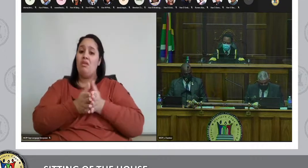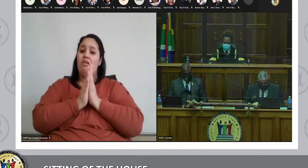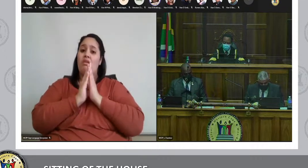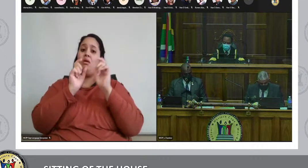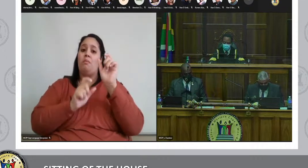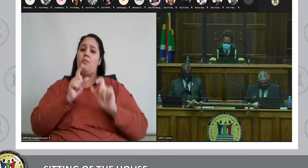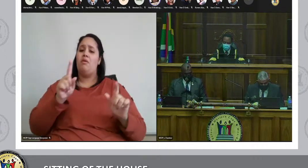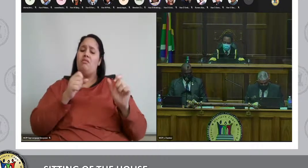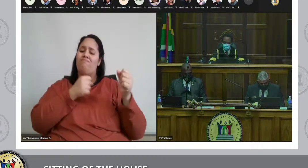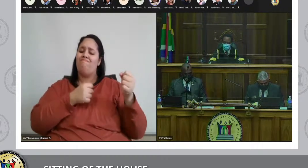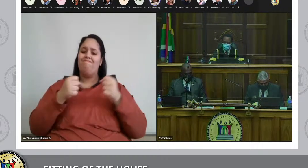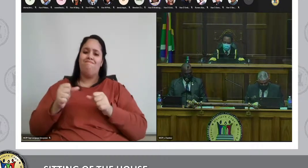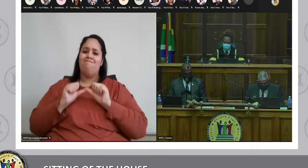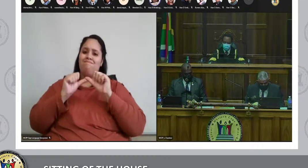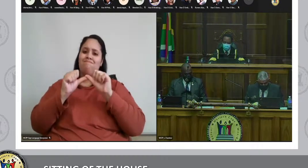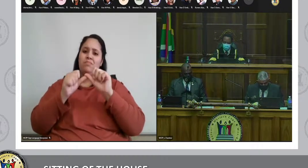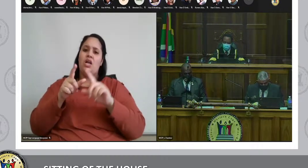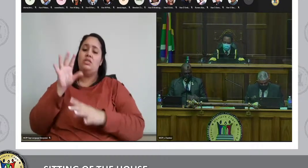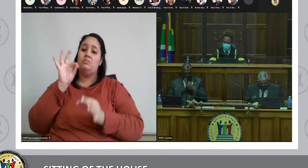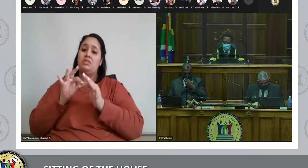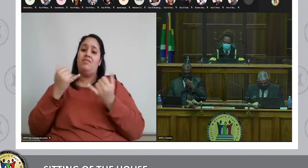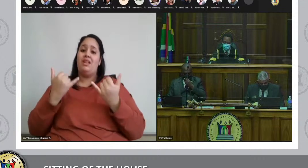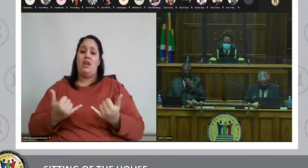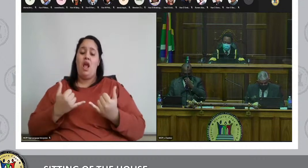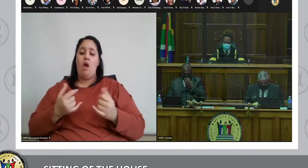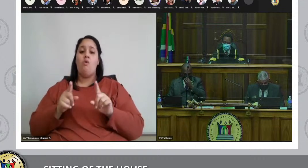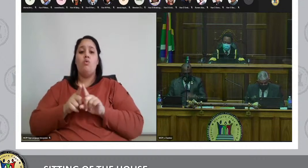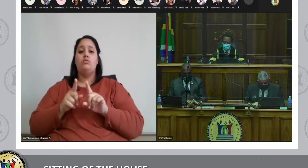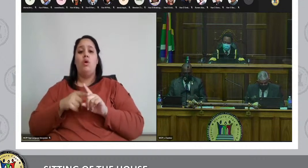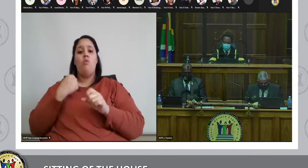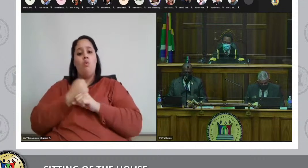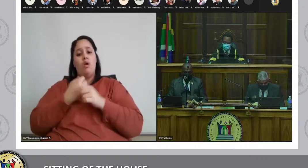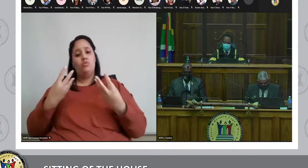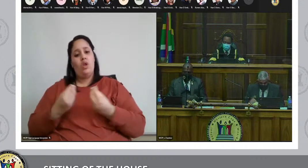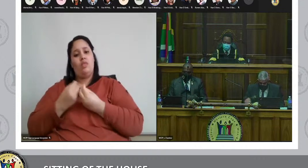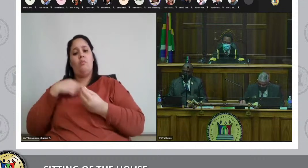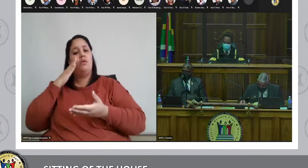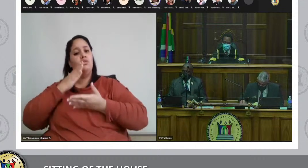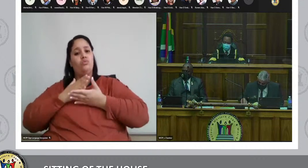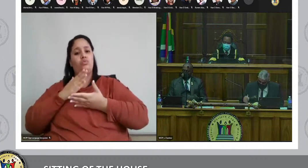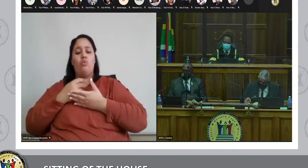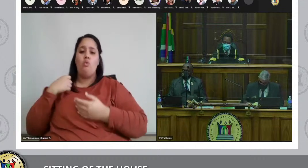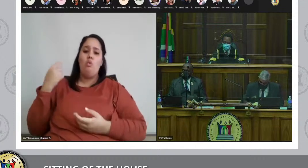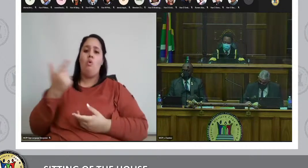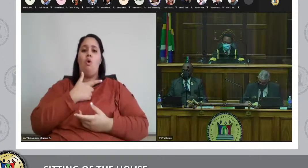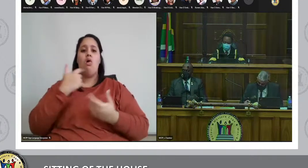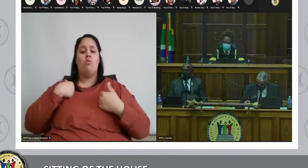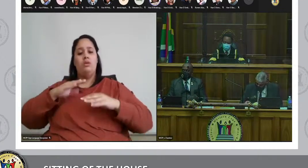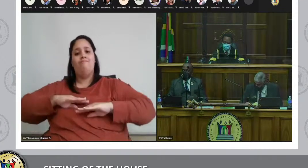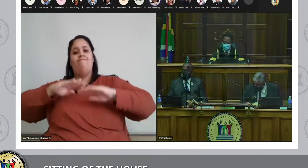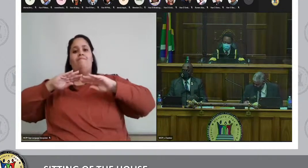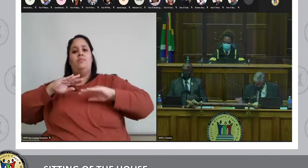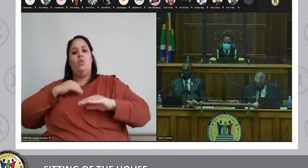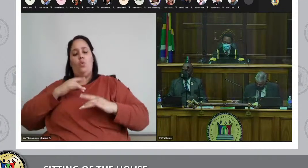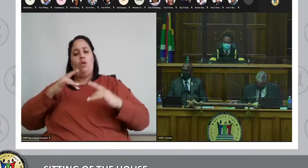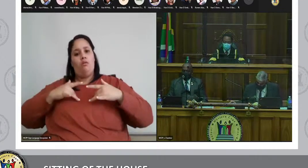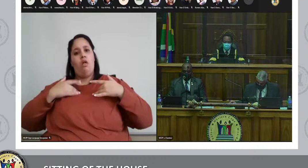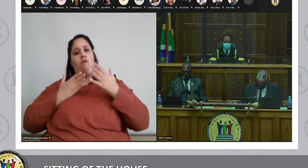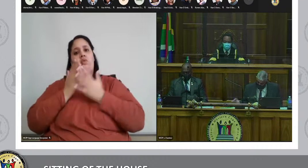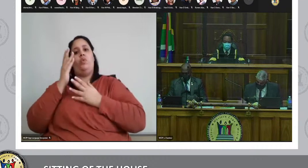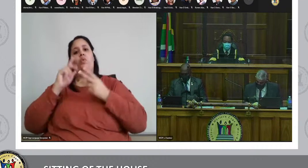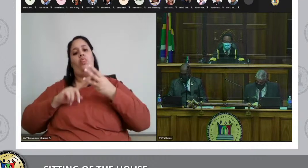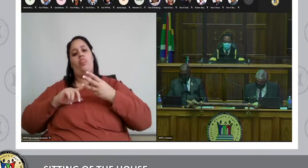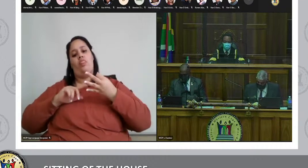to remain vigilant, especially now. We have to work together to ensure that we all survive the third wave so we could